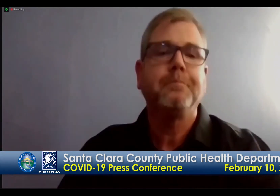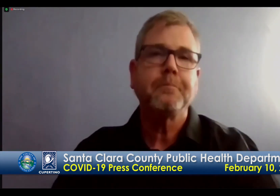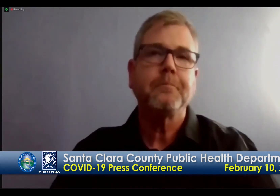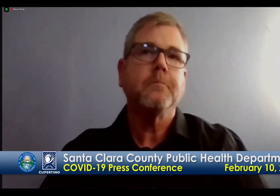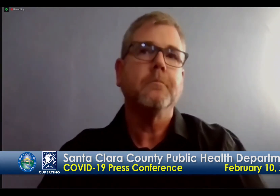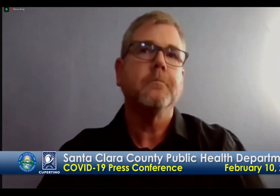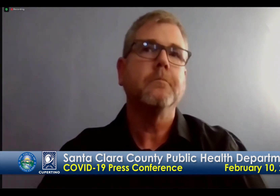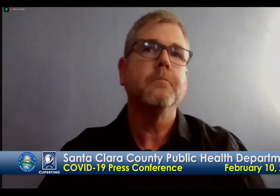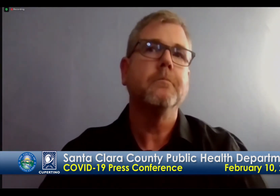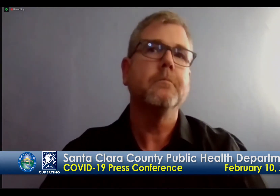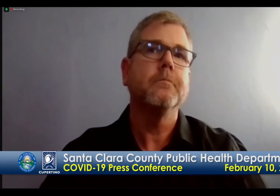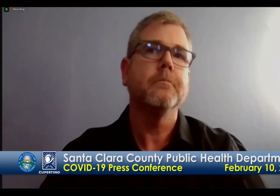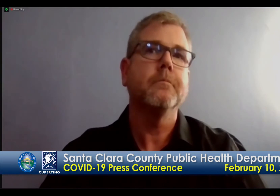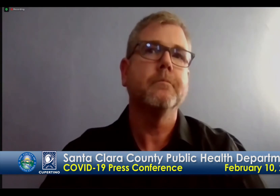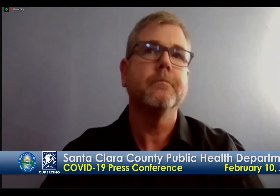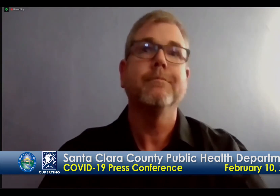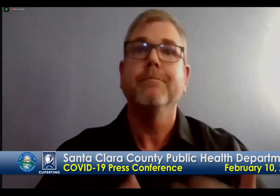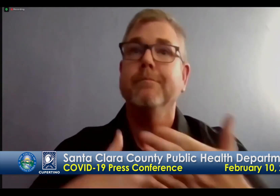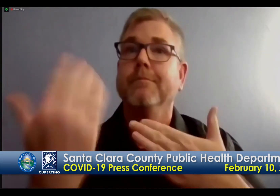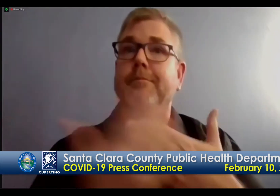And